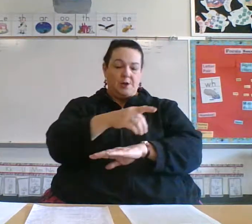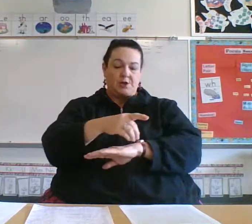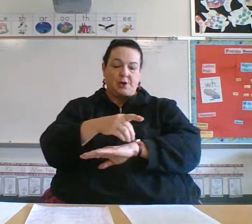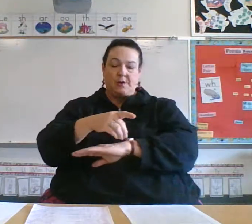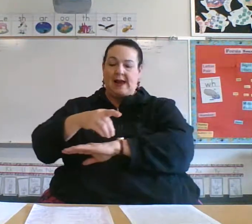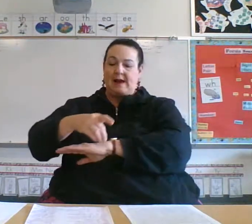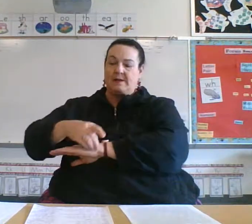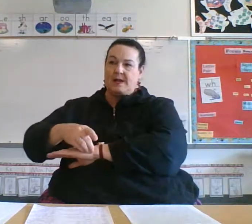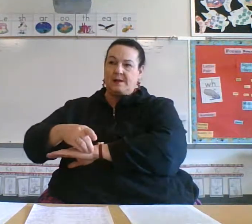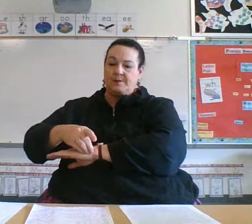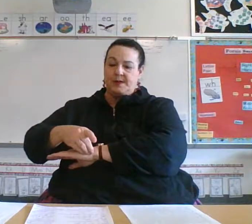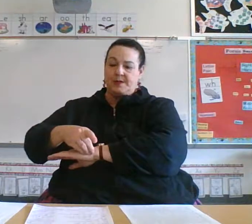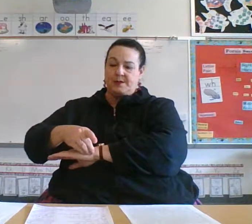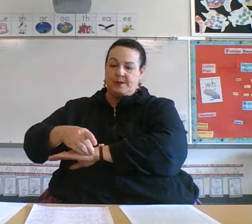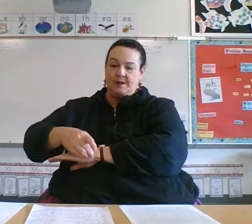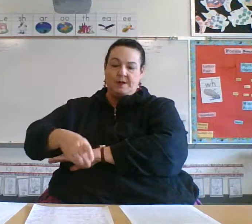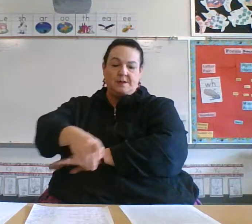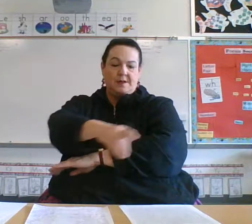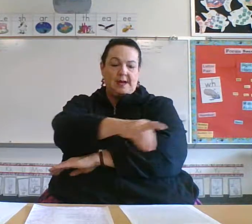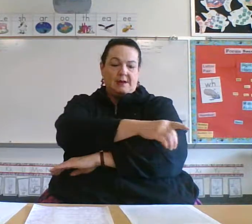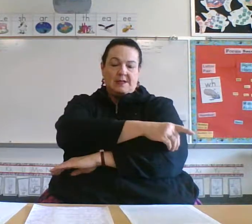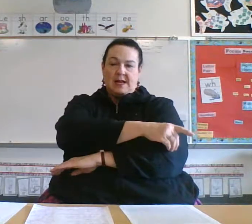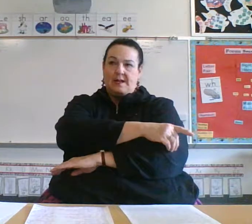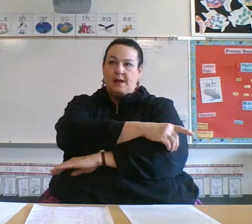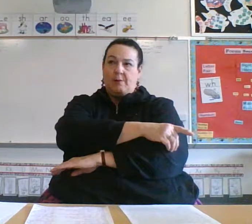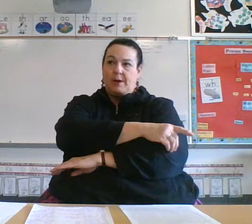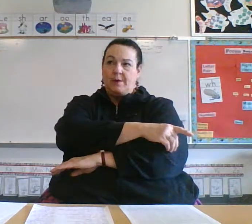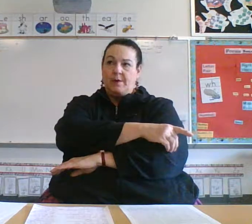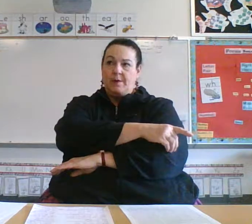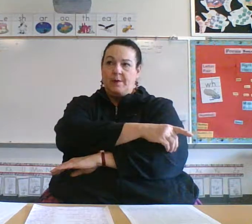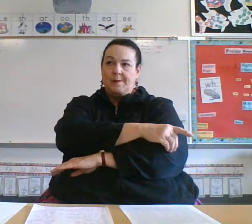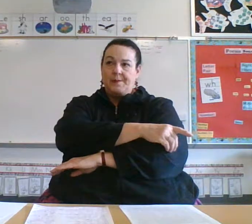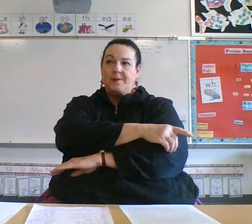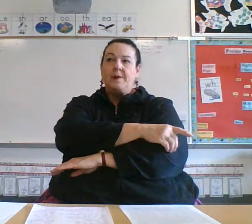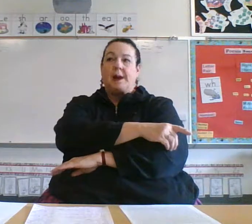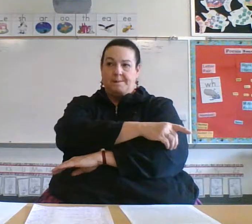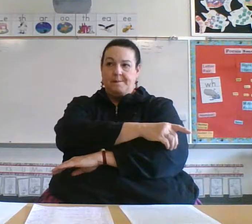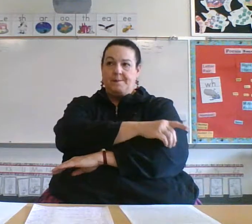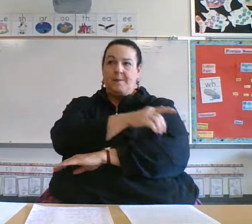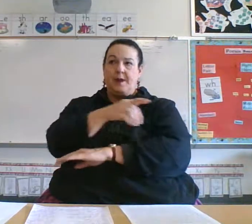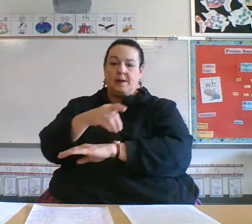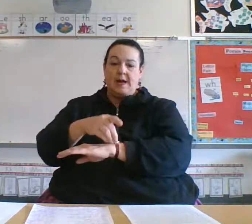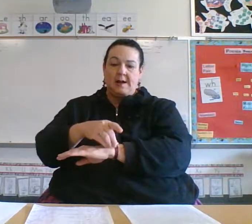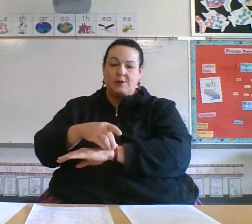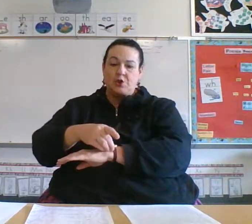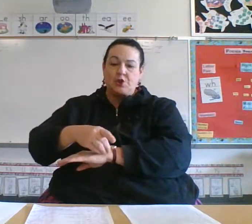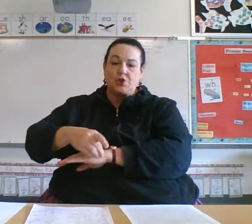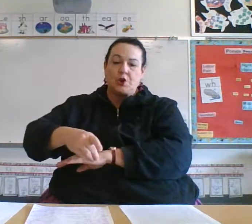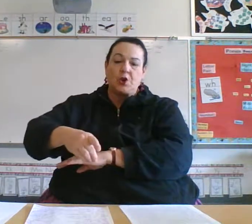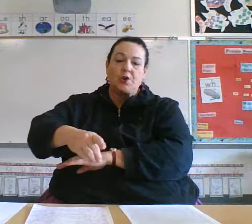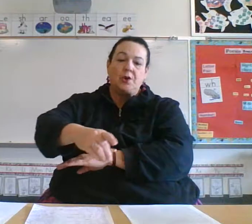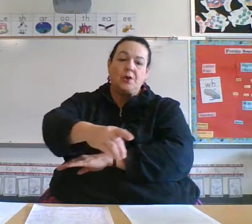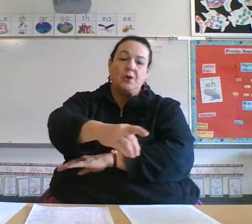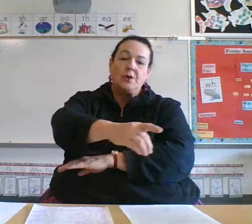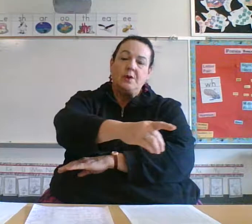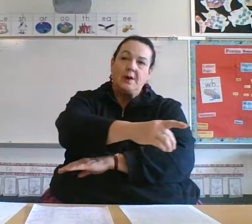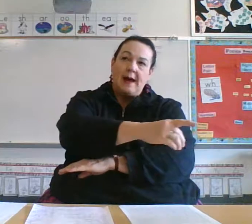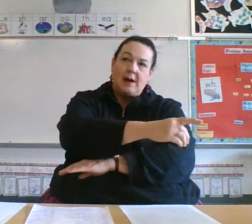Start on the outside of the wrist to the outside of the elbow. Yeah. Kind of circle out